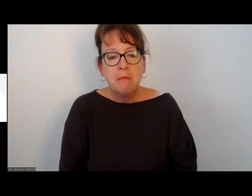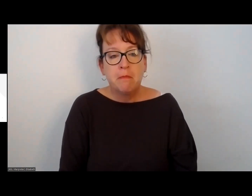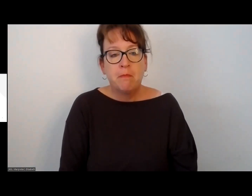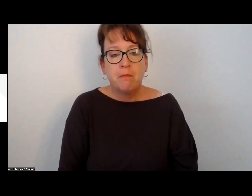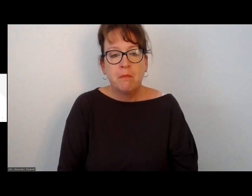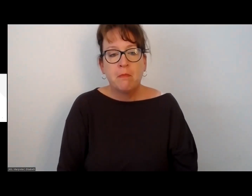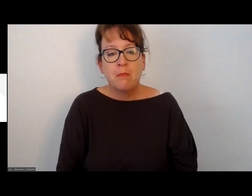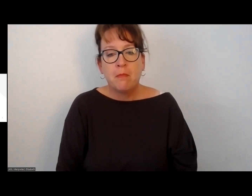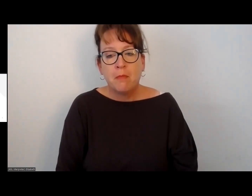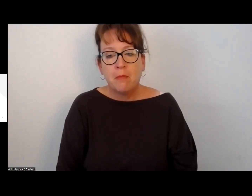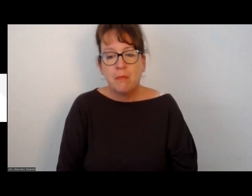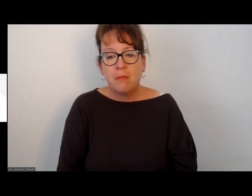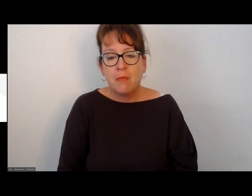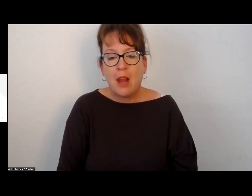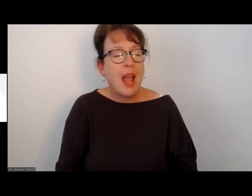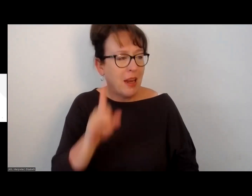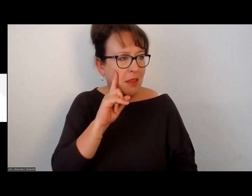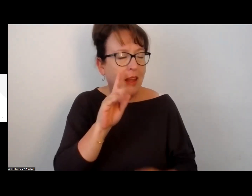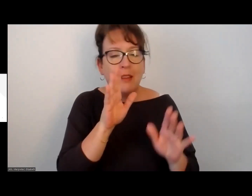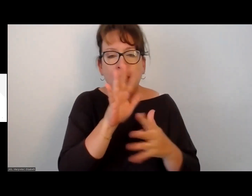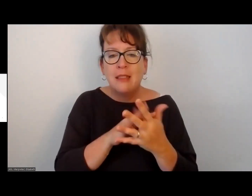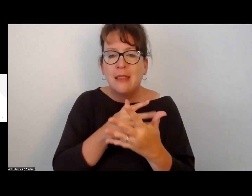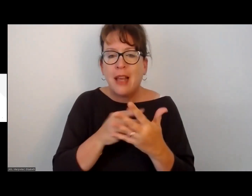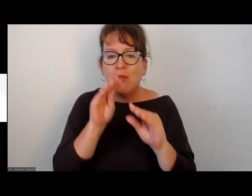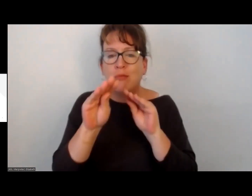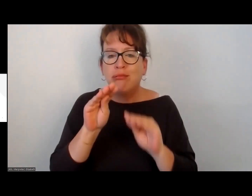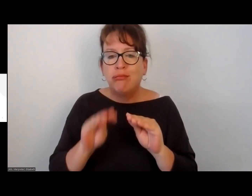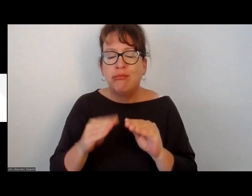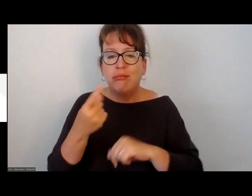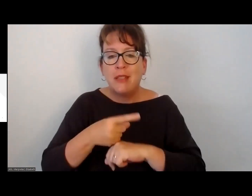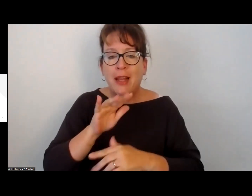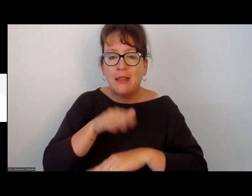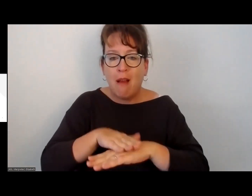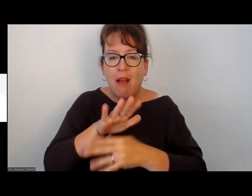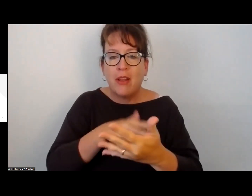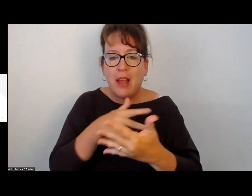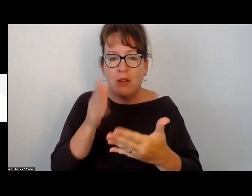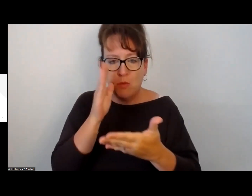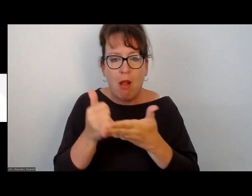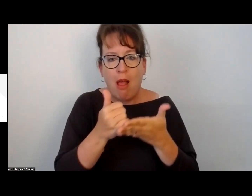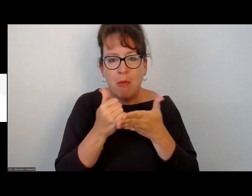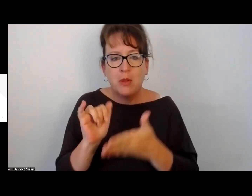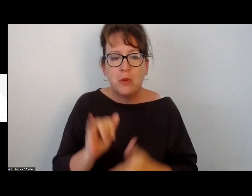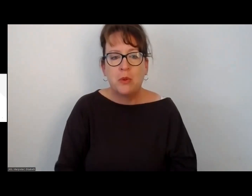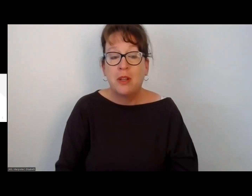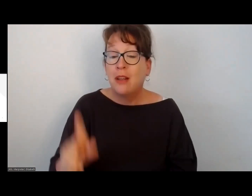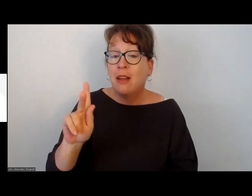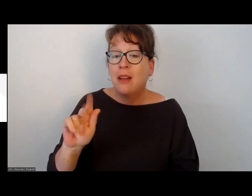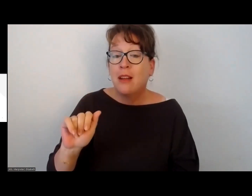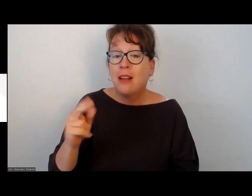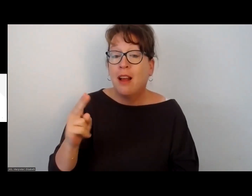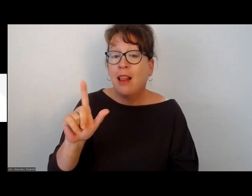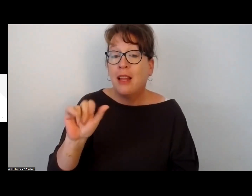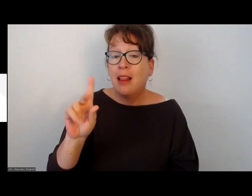And sort of getting these in the calendar will help us figure those things out. Kalila.